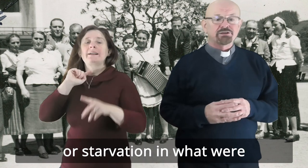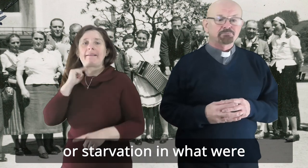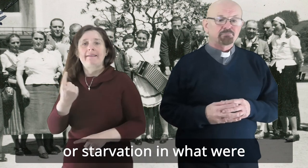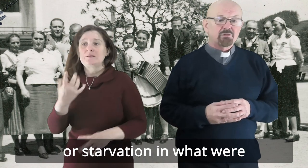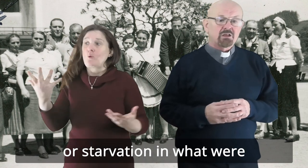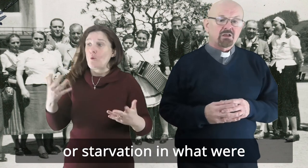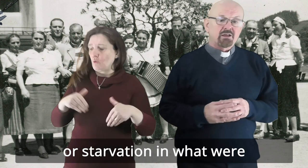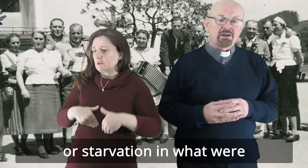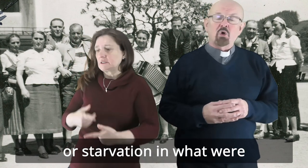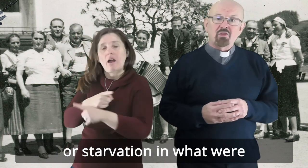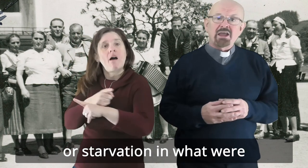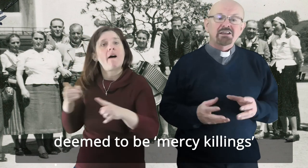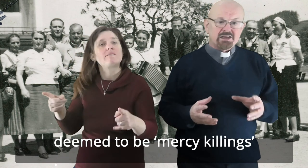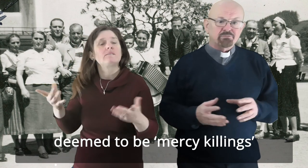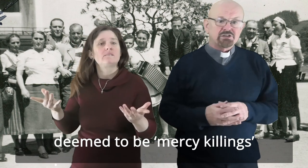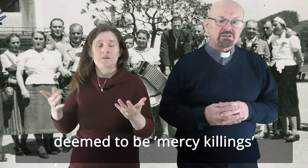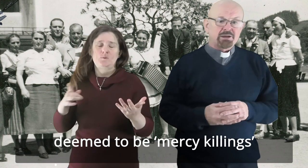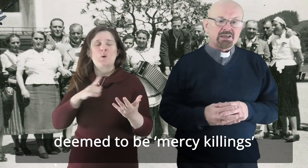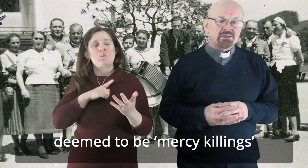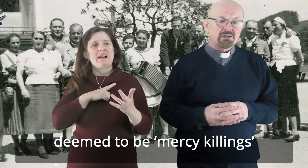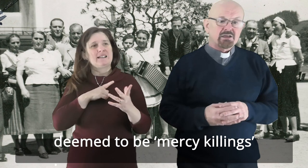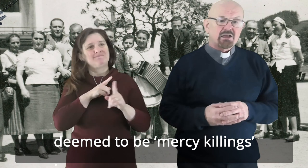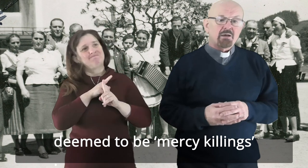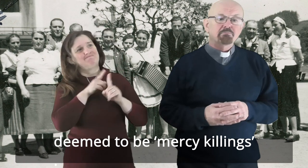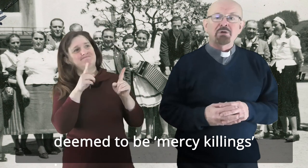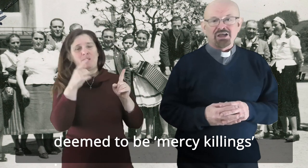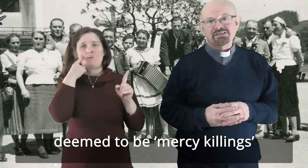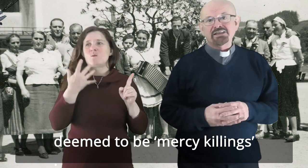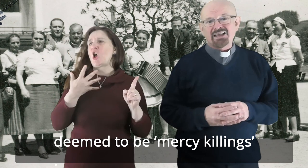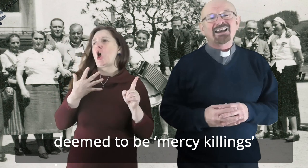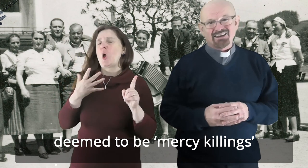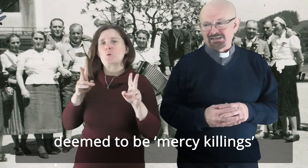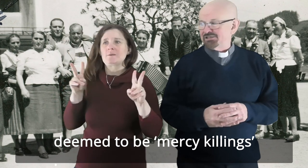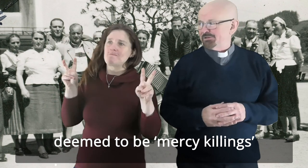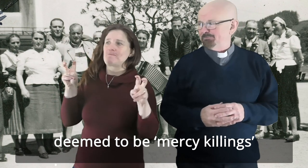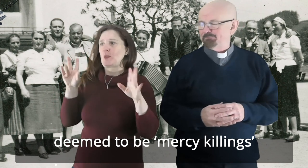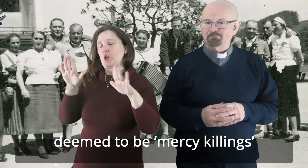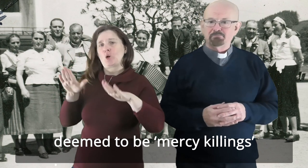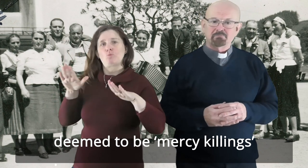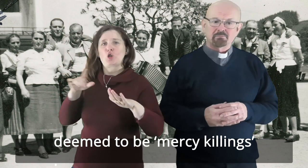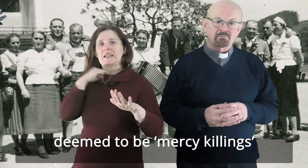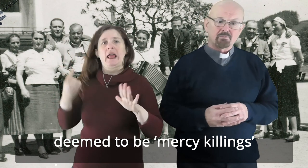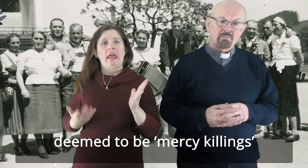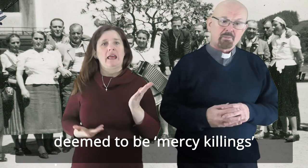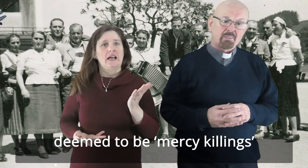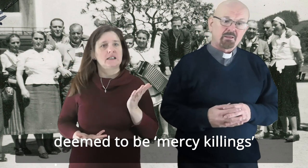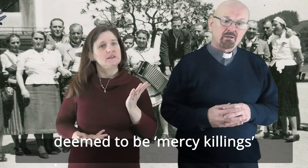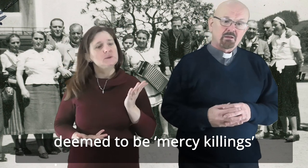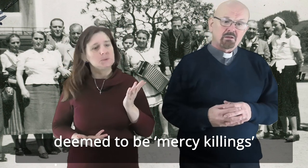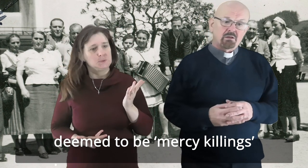starvation in what they deemed to be mercy killings.